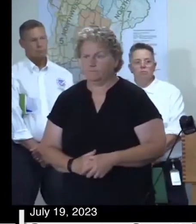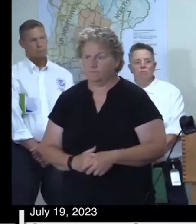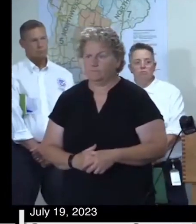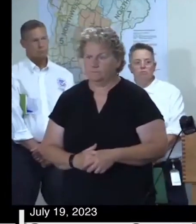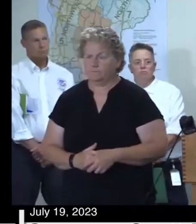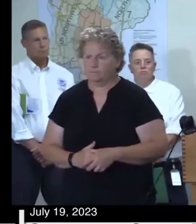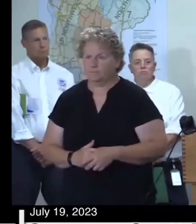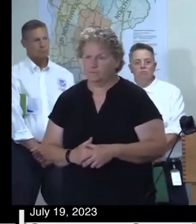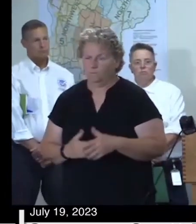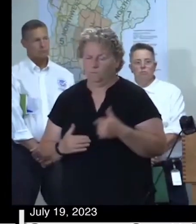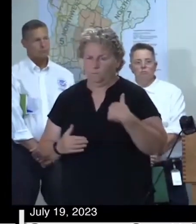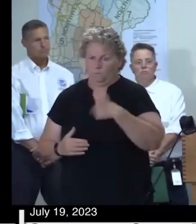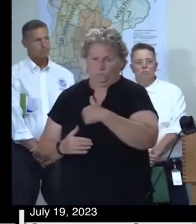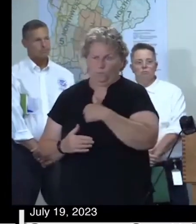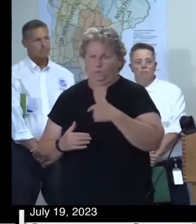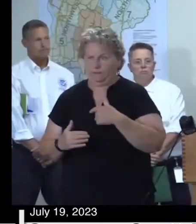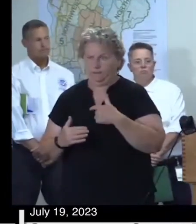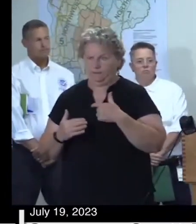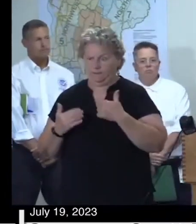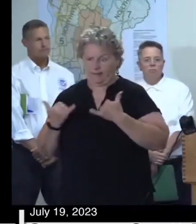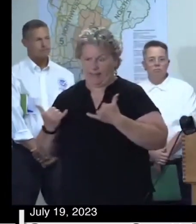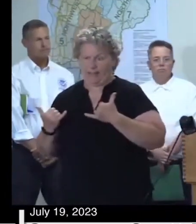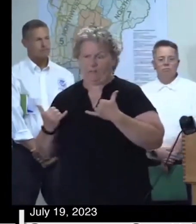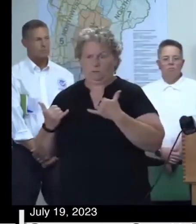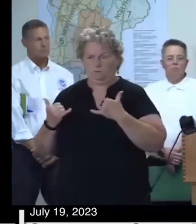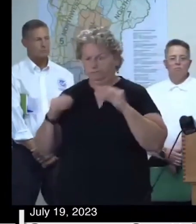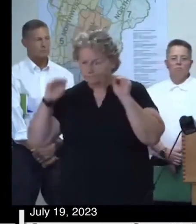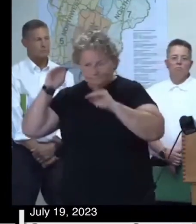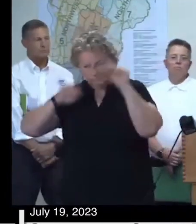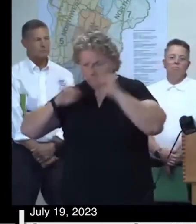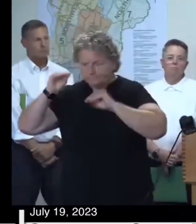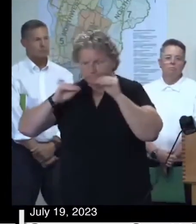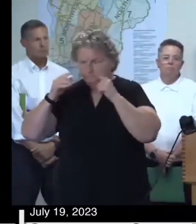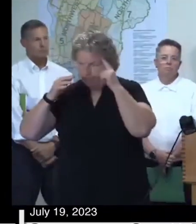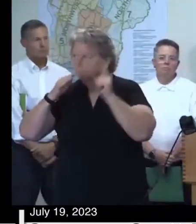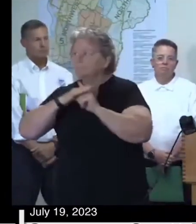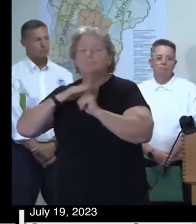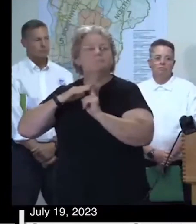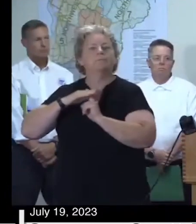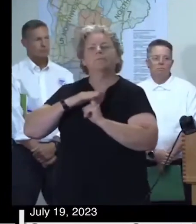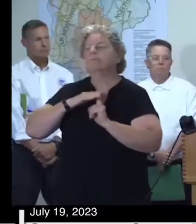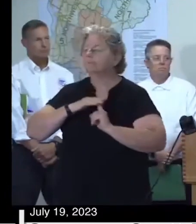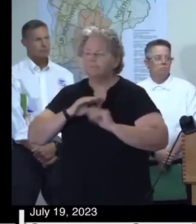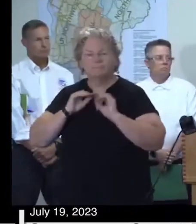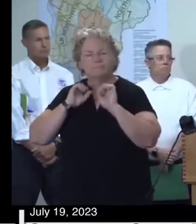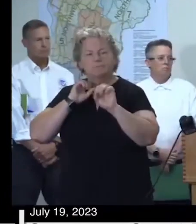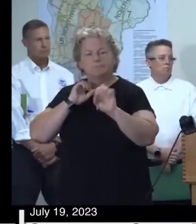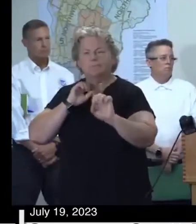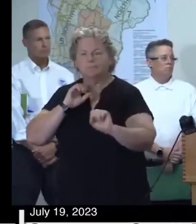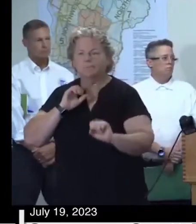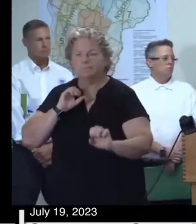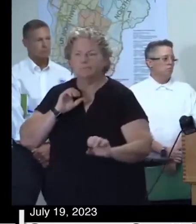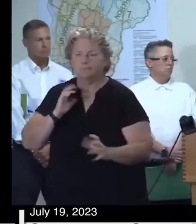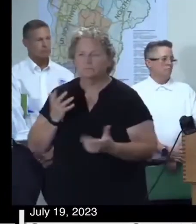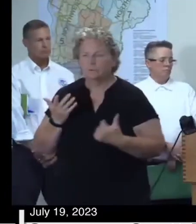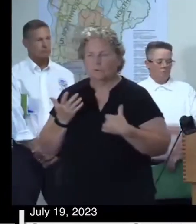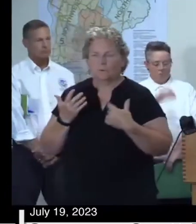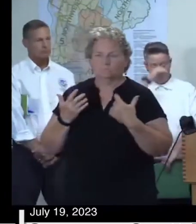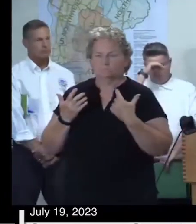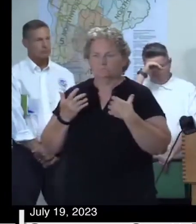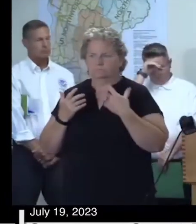to do that. And there are a lot of creative ideas out there, and we'll just run them through and